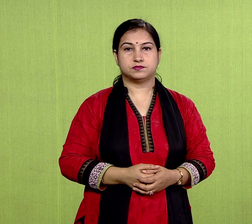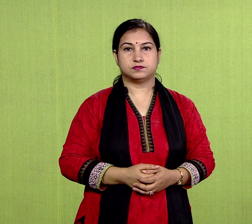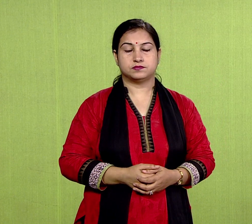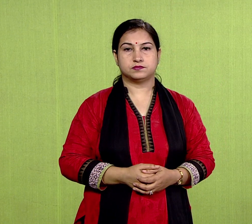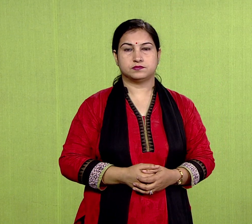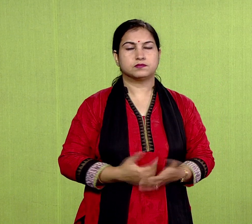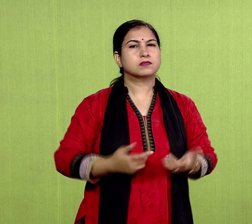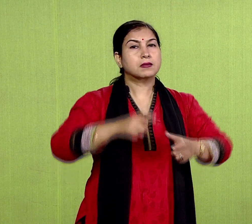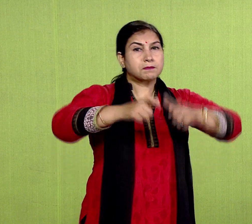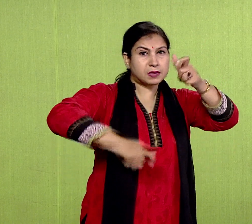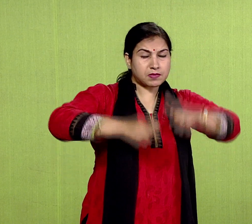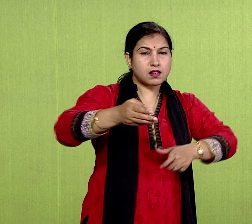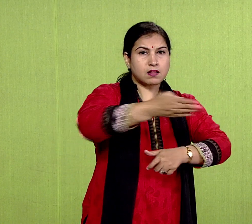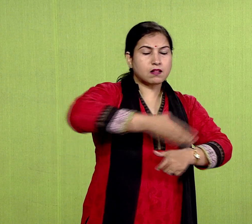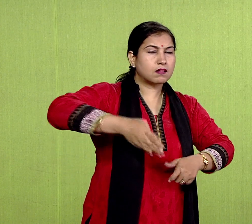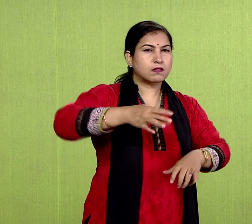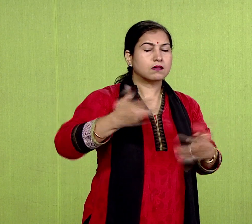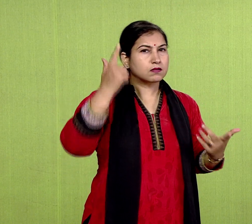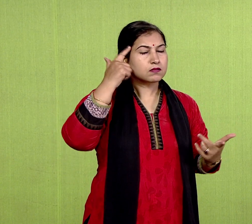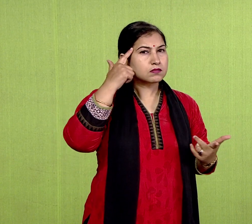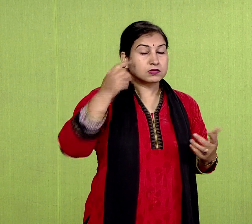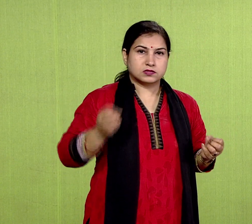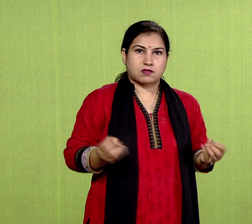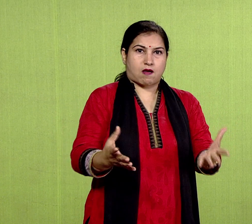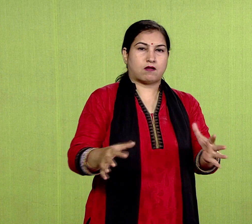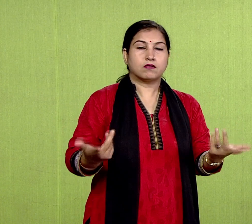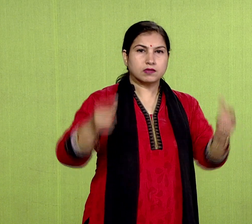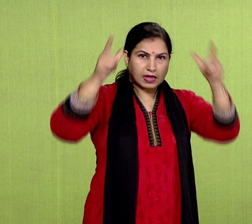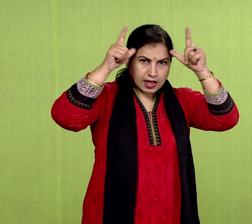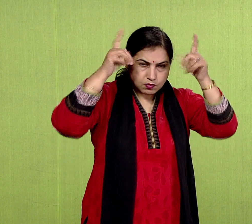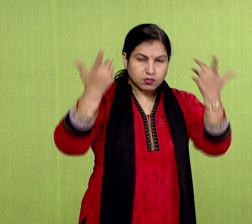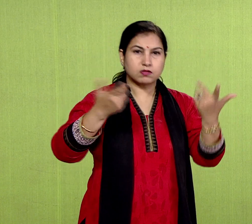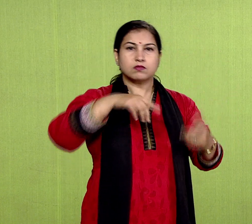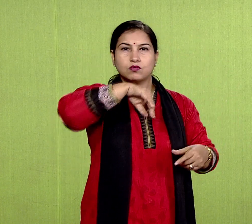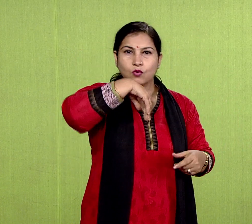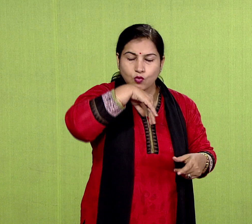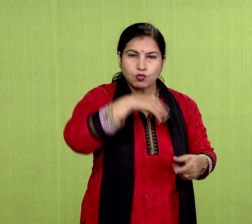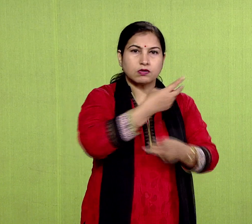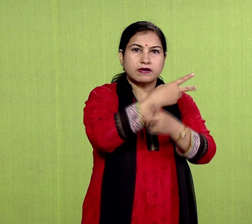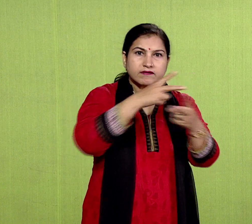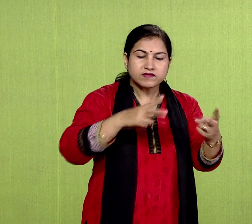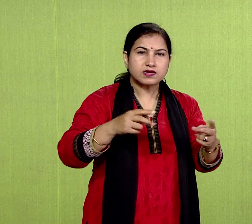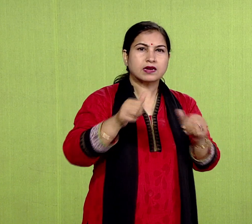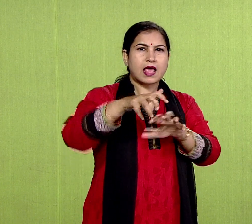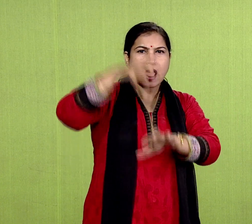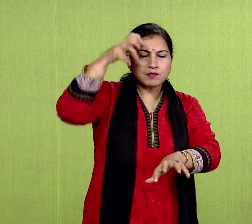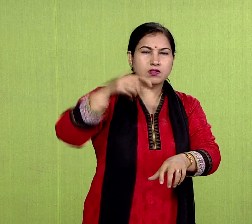People domesticated animals and that was their main source of livelihood.